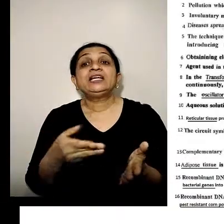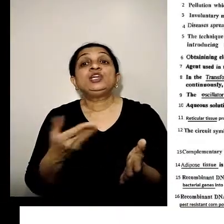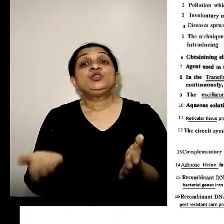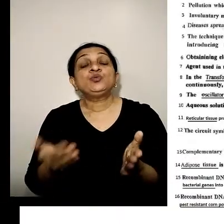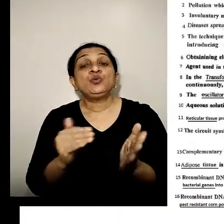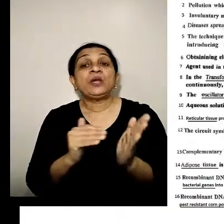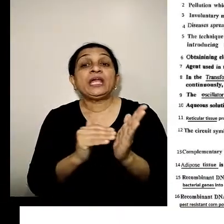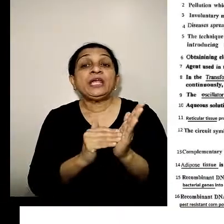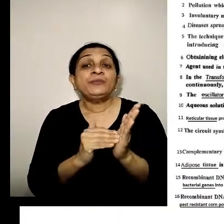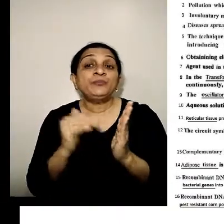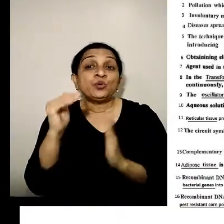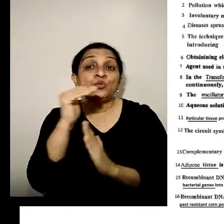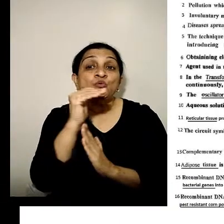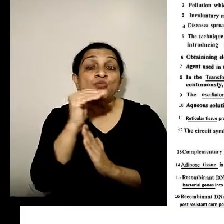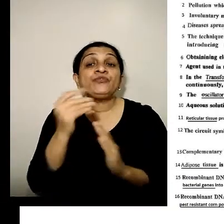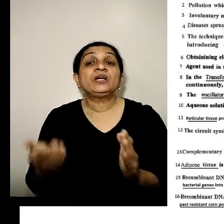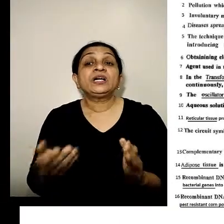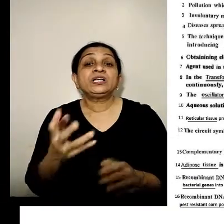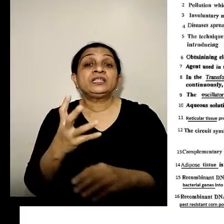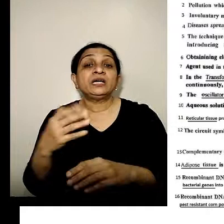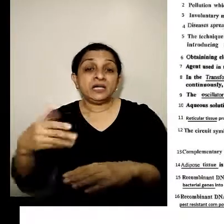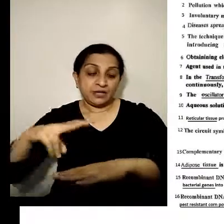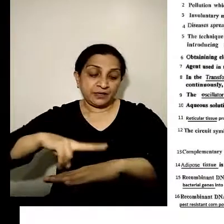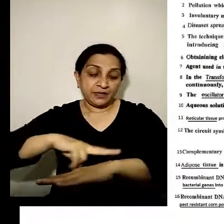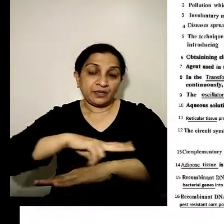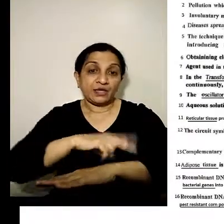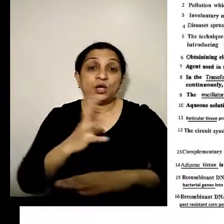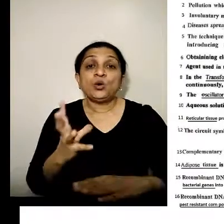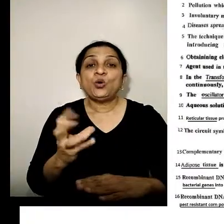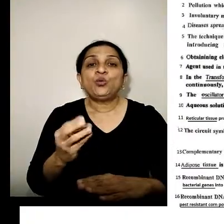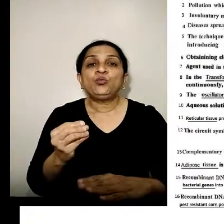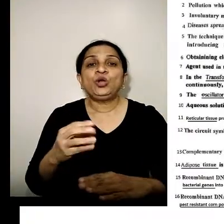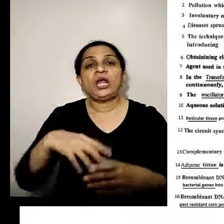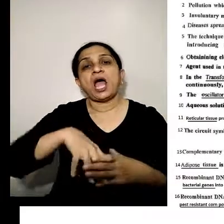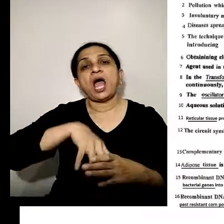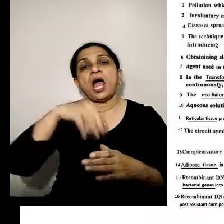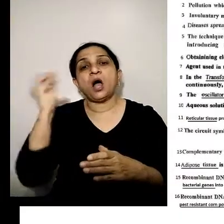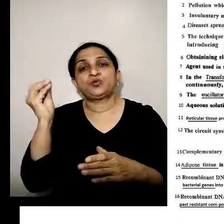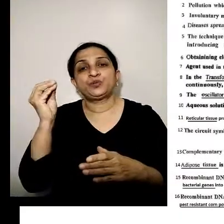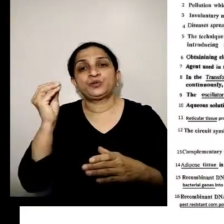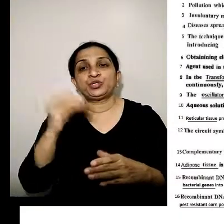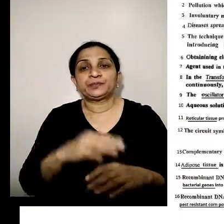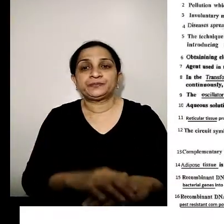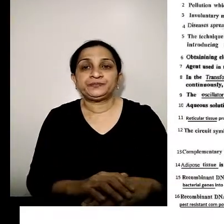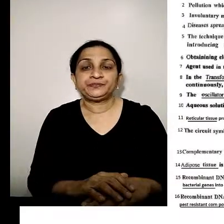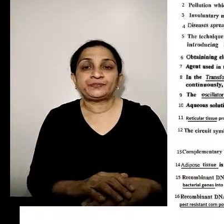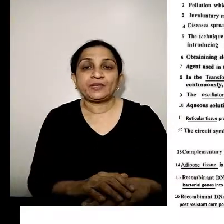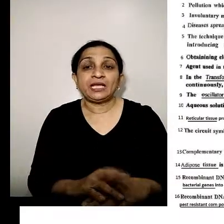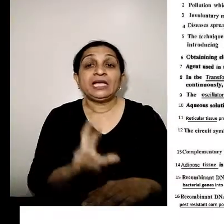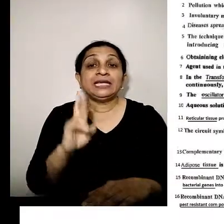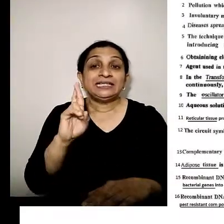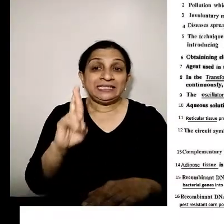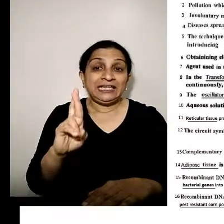and to improve the wool output.